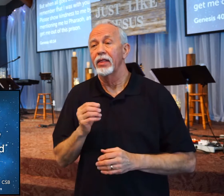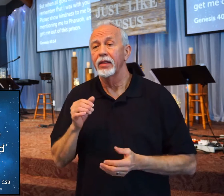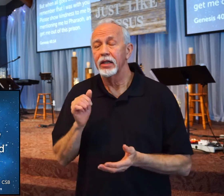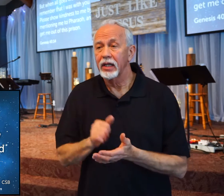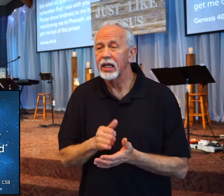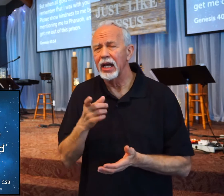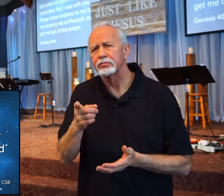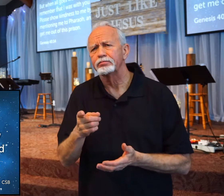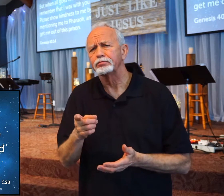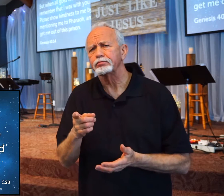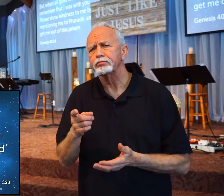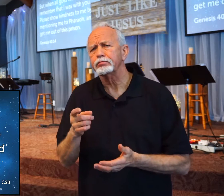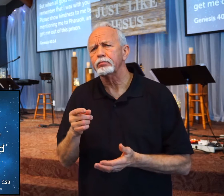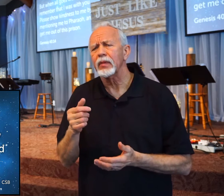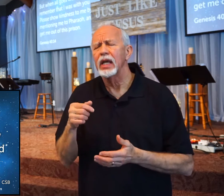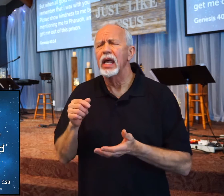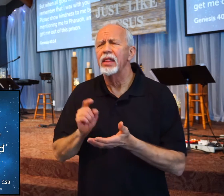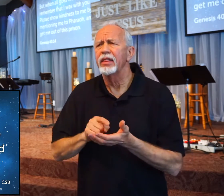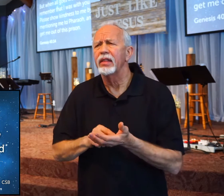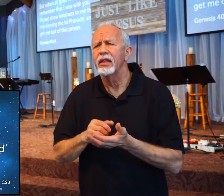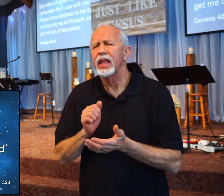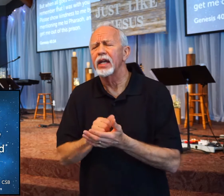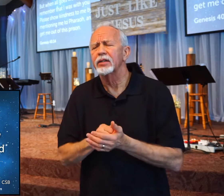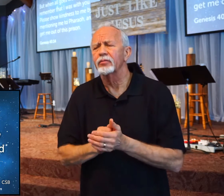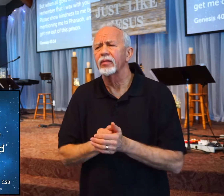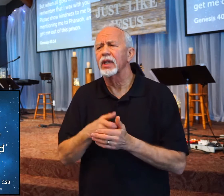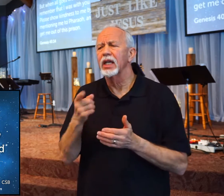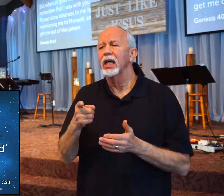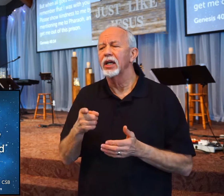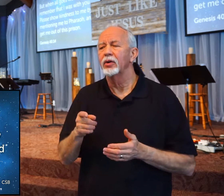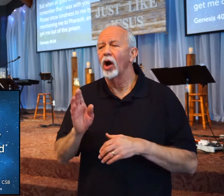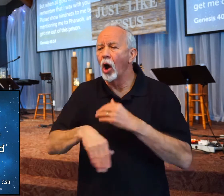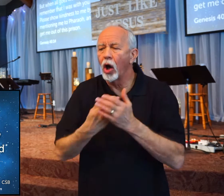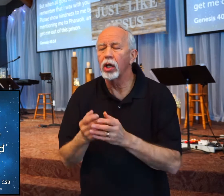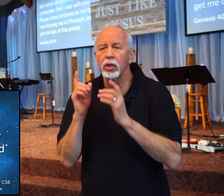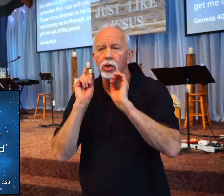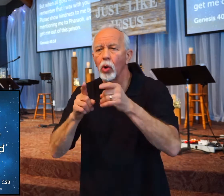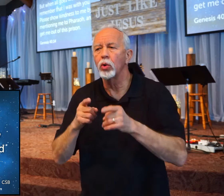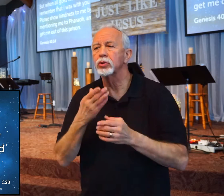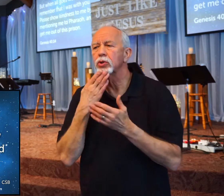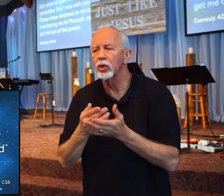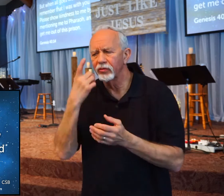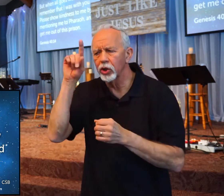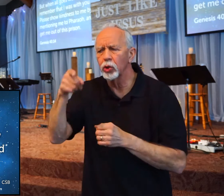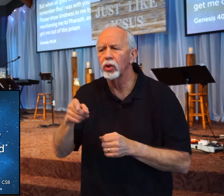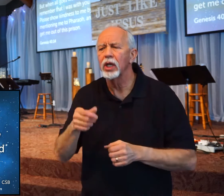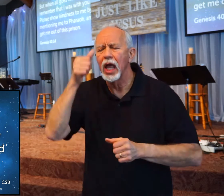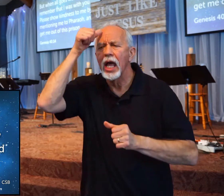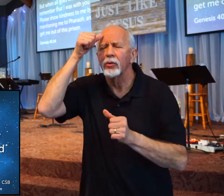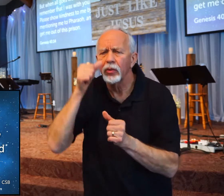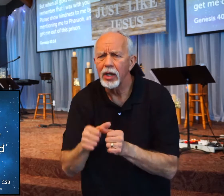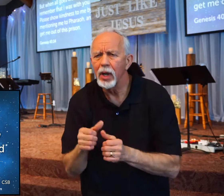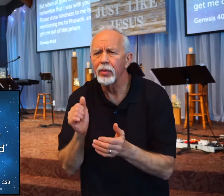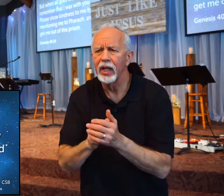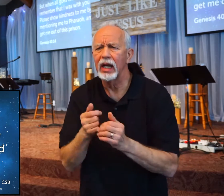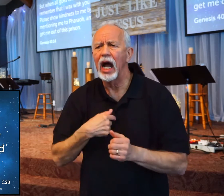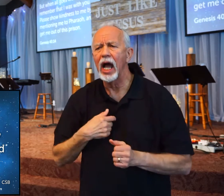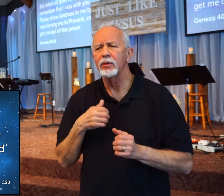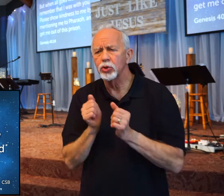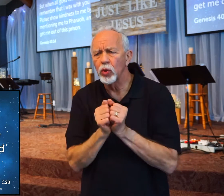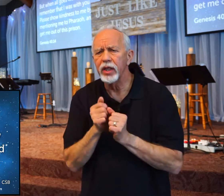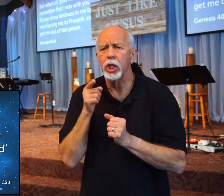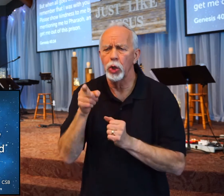He told him in Genesis 40:14, "But when all goes well for you, remember that I was with